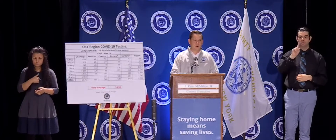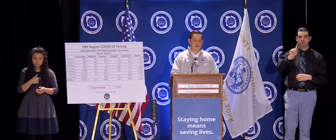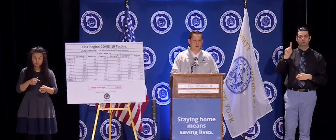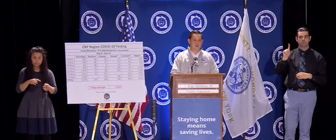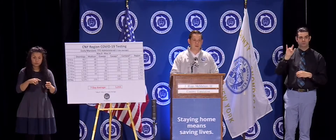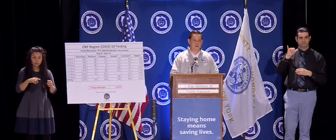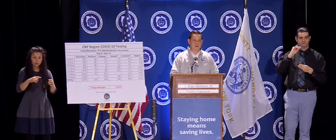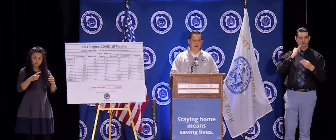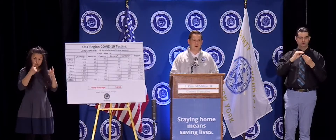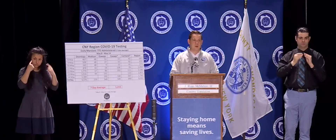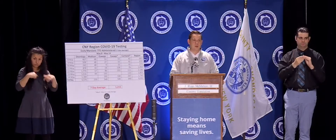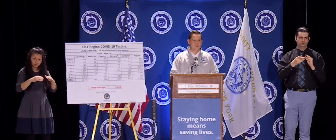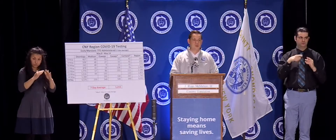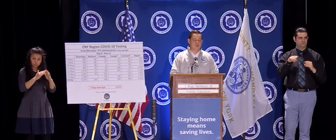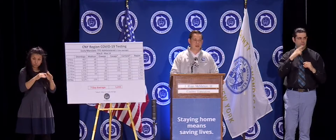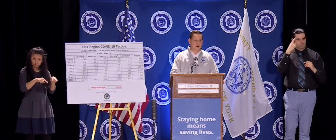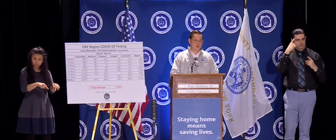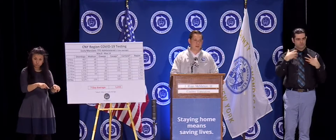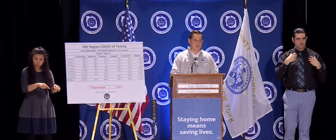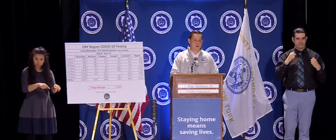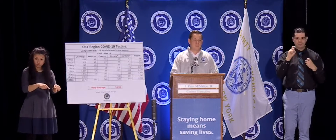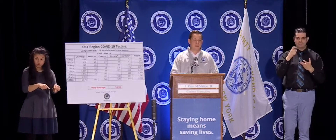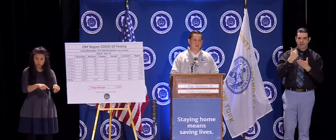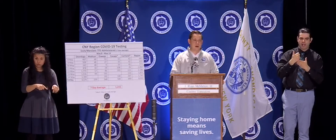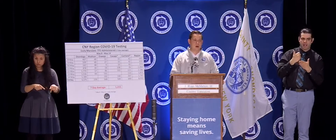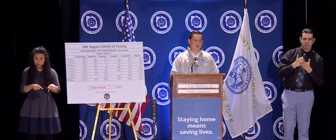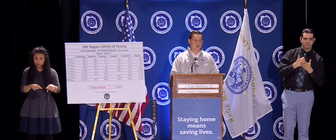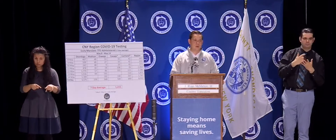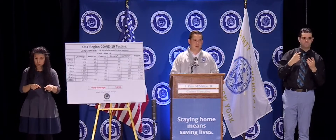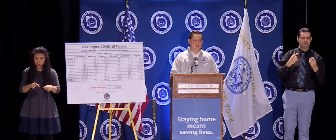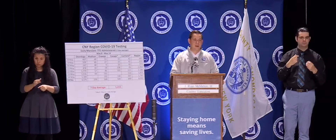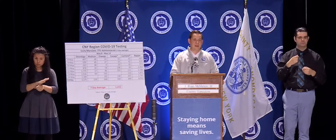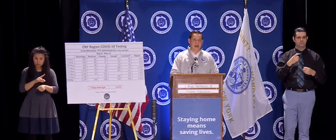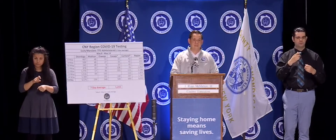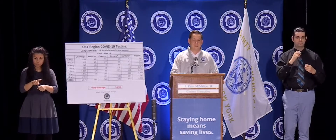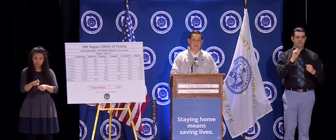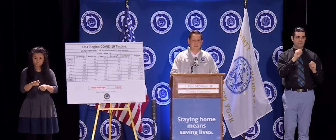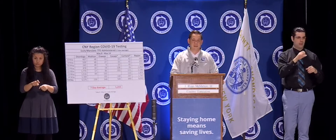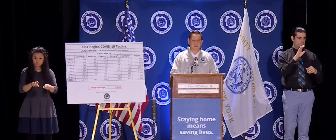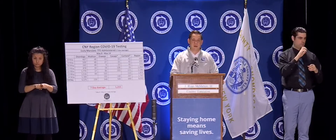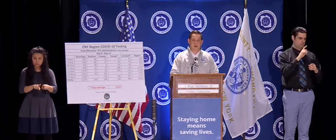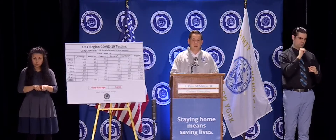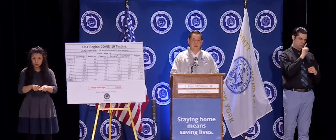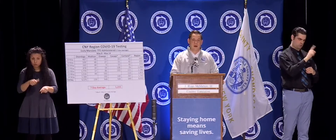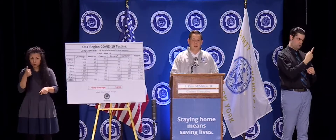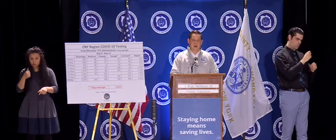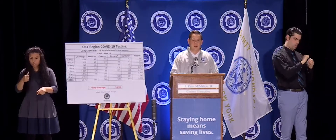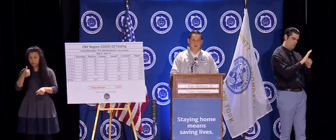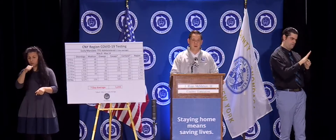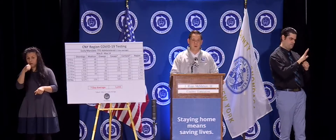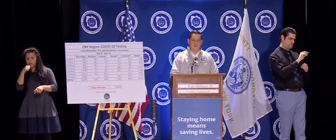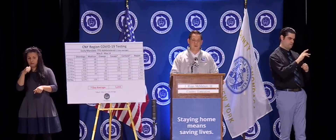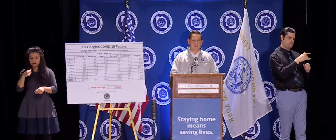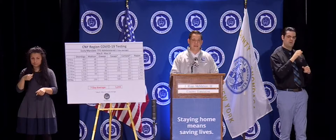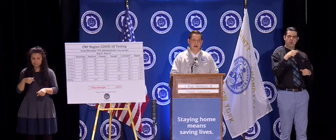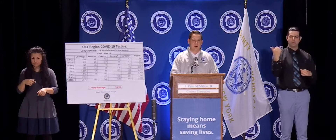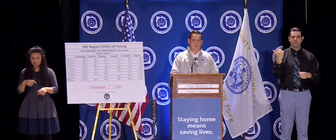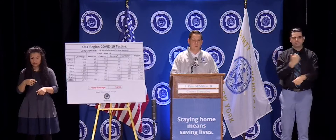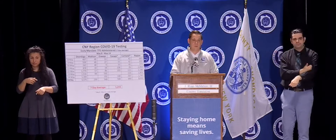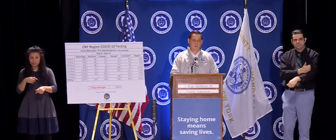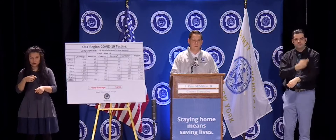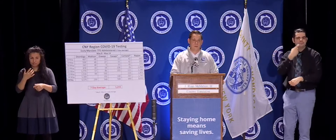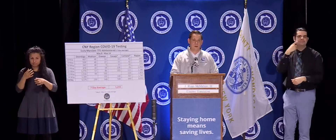the opioid crisis. It's about suicide rates. It's about mental health. It's about Lyme disease. And so if you need